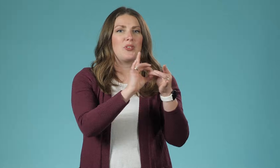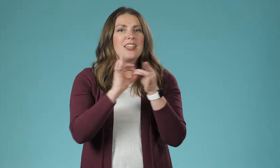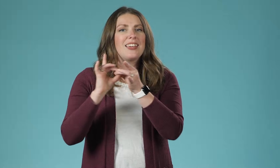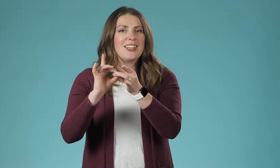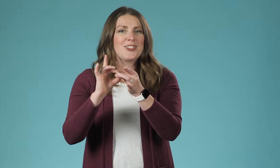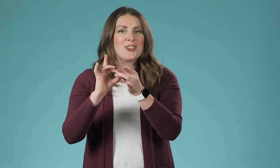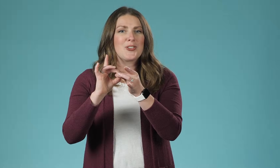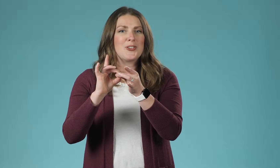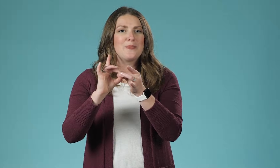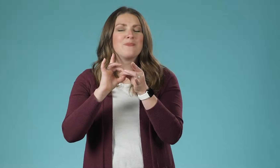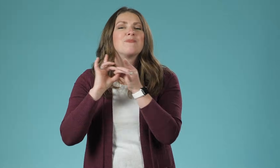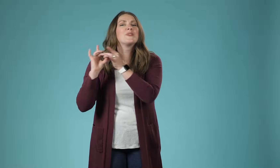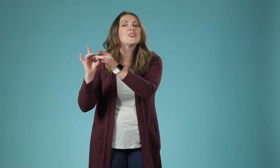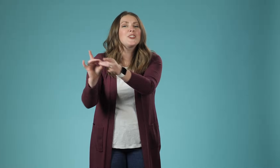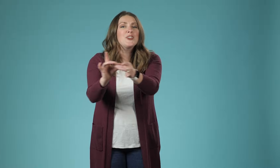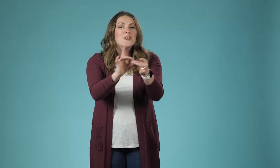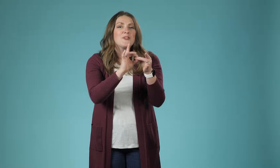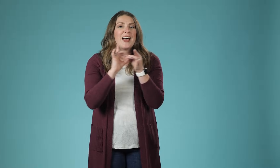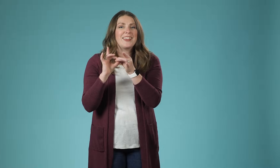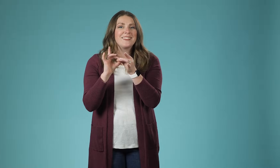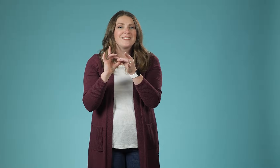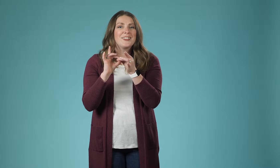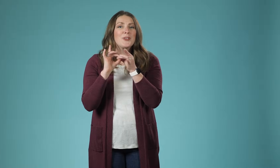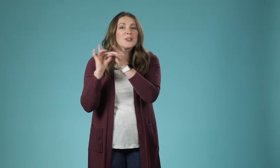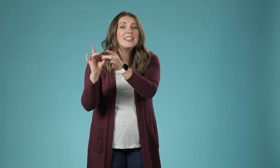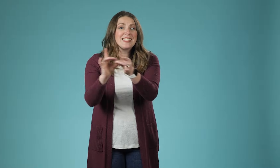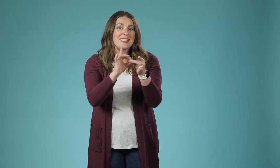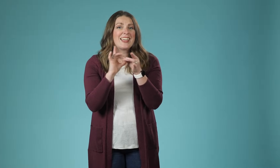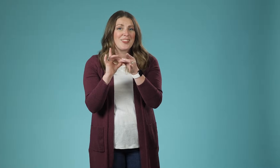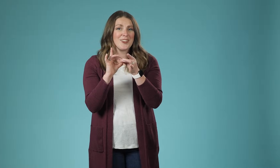moving in a circle. Unified or linked together.